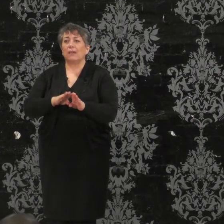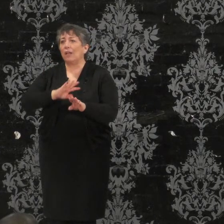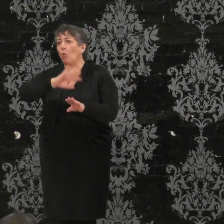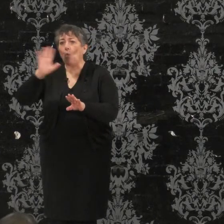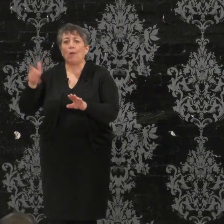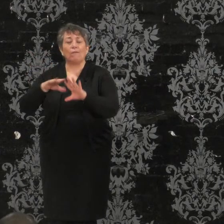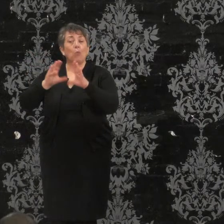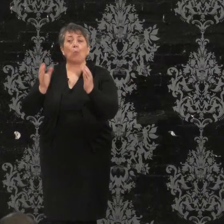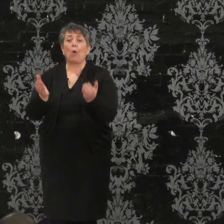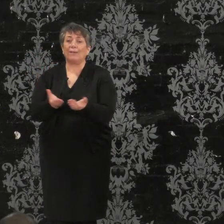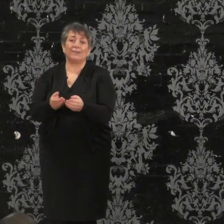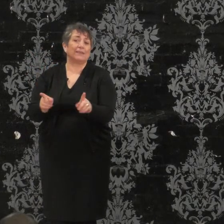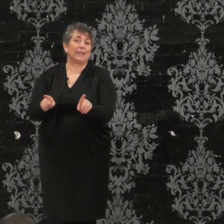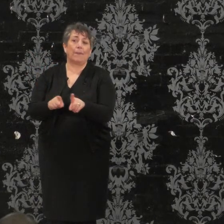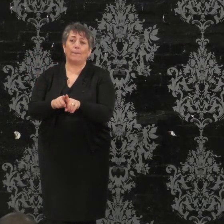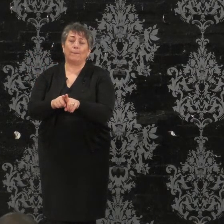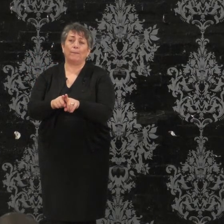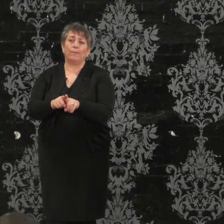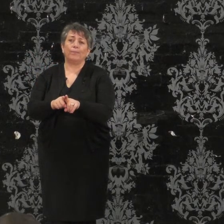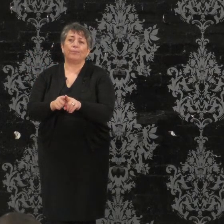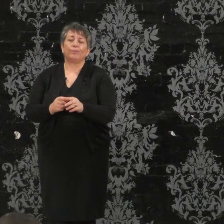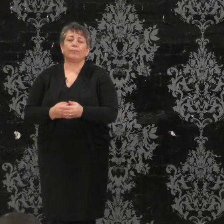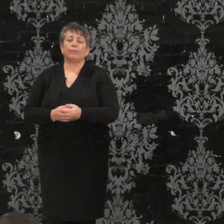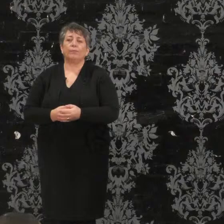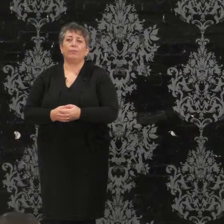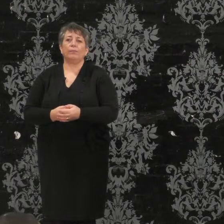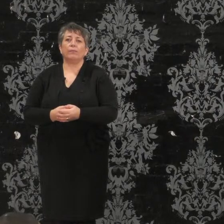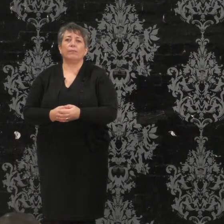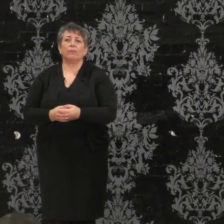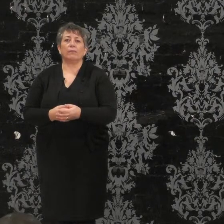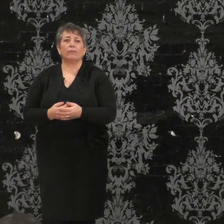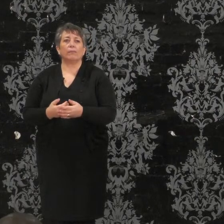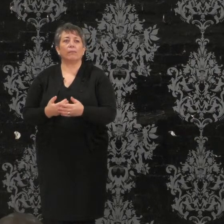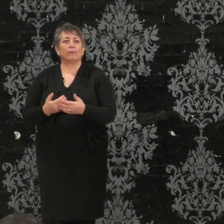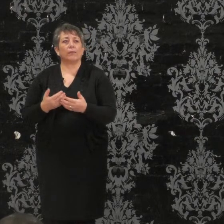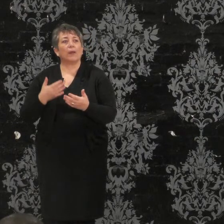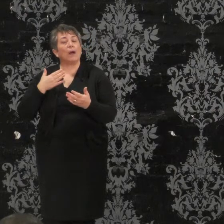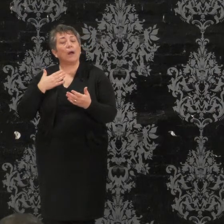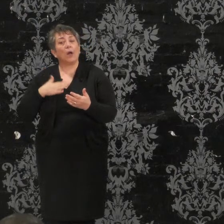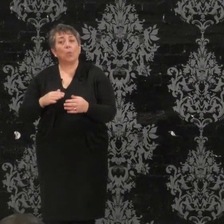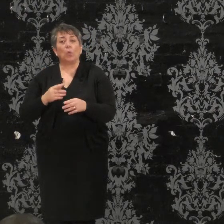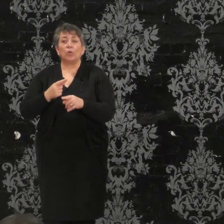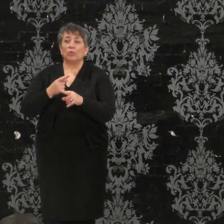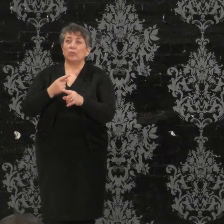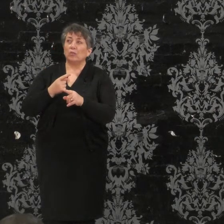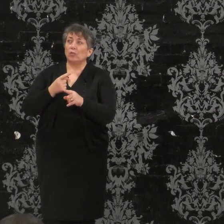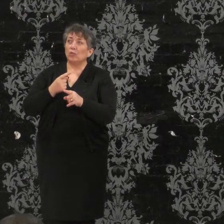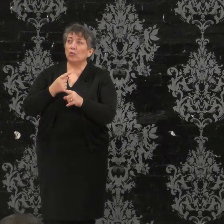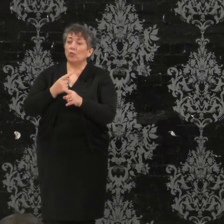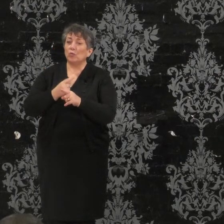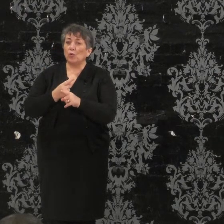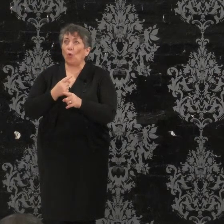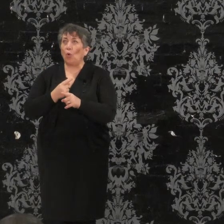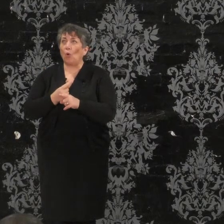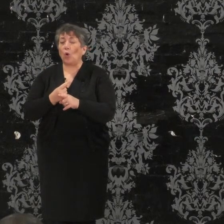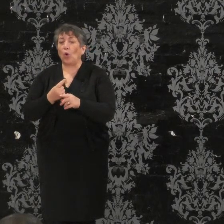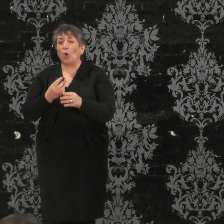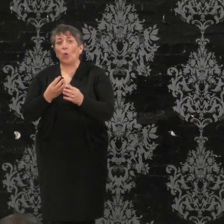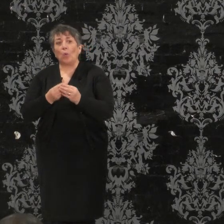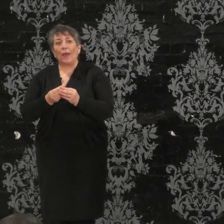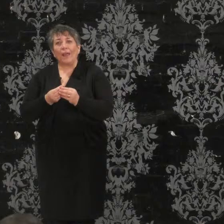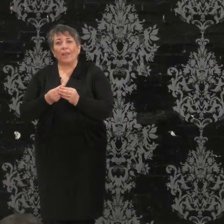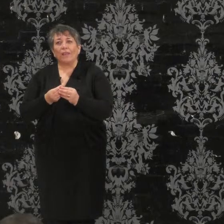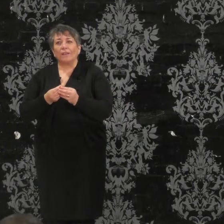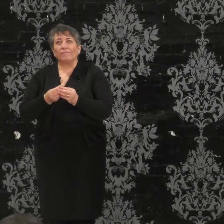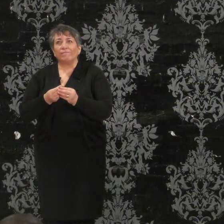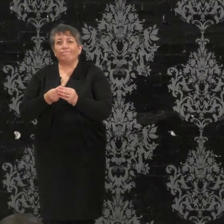world. I want to talk about, with neither understatement nor exaggeration, some of